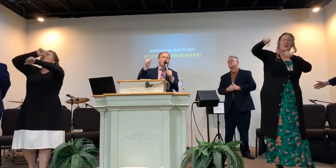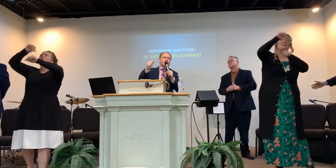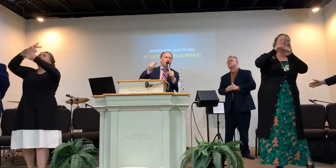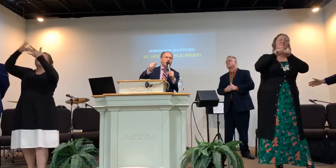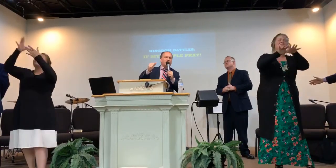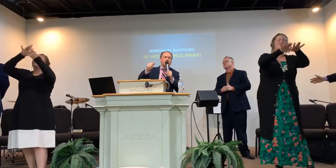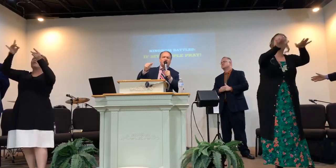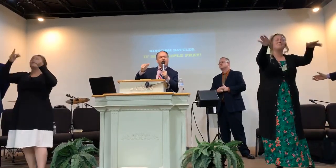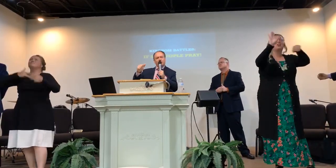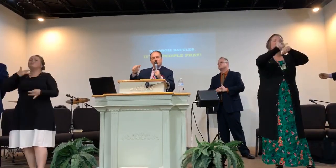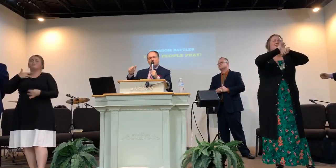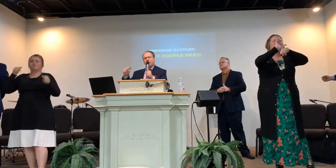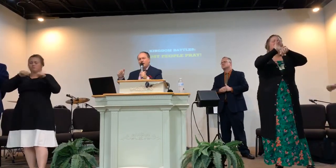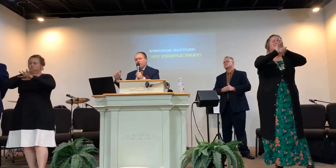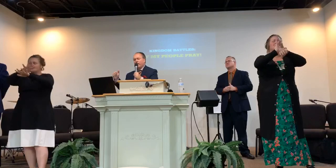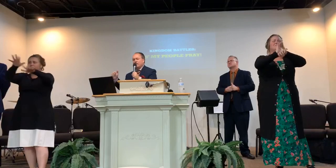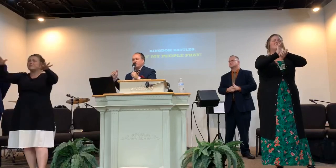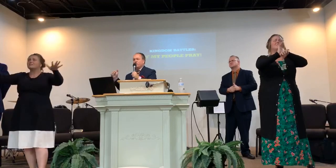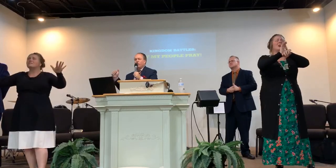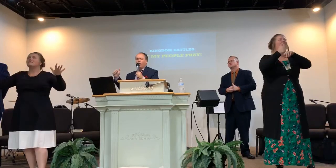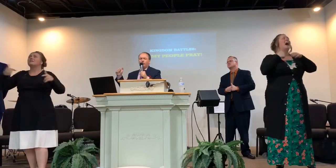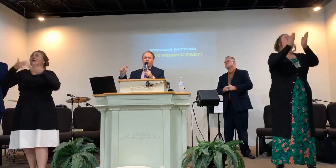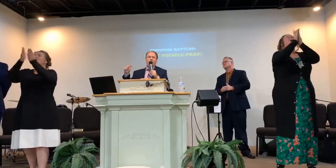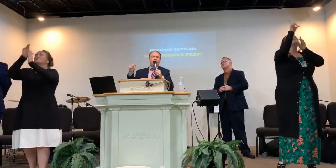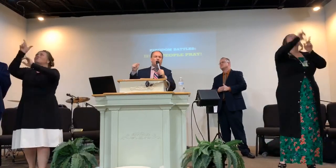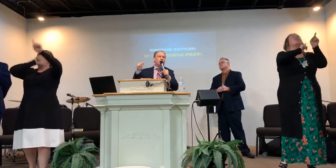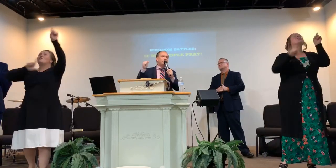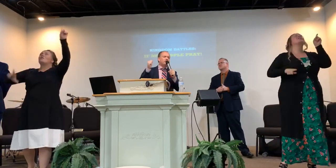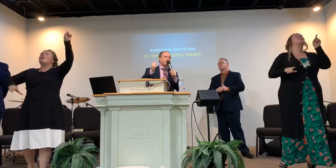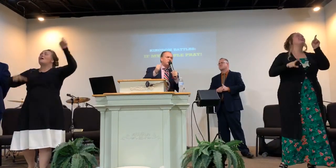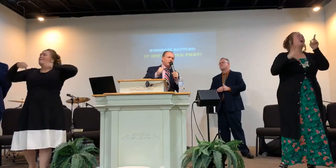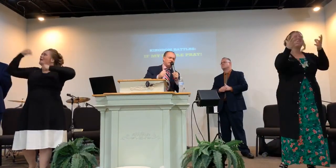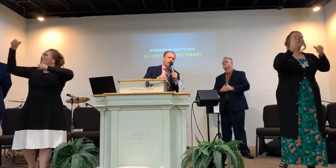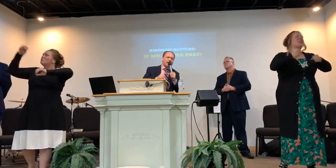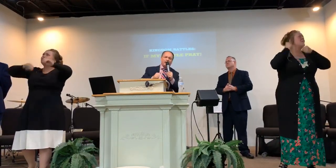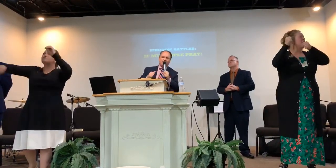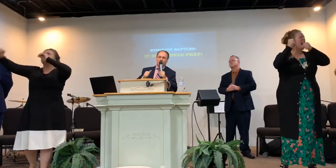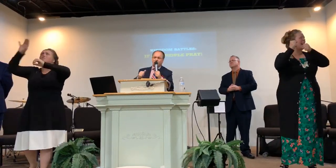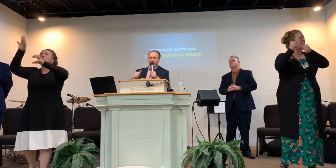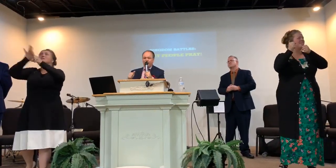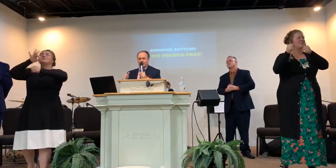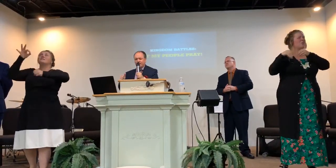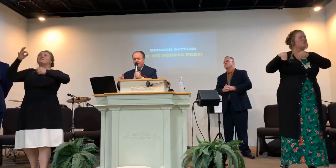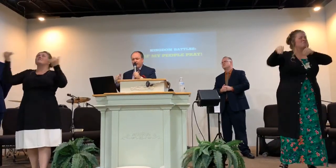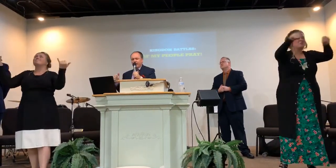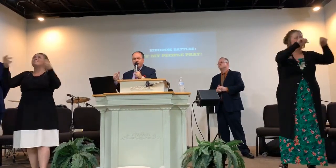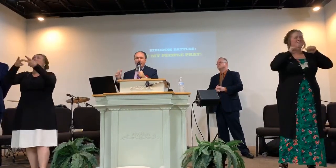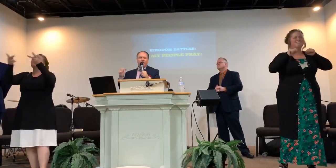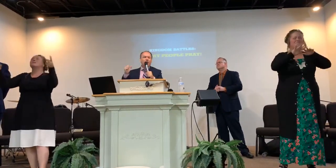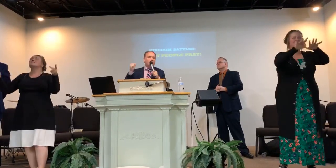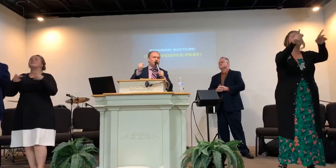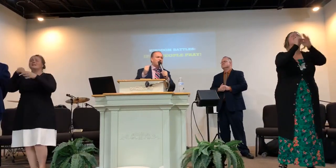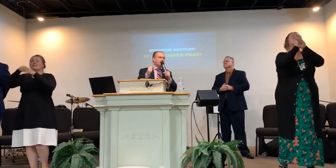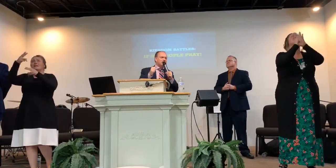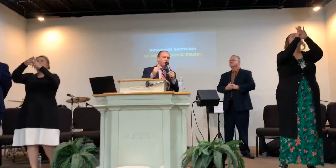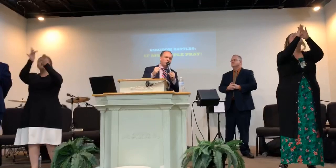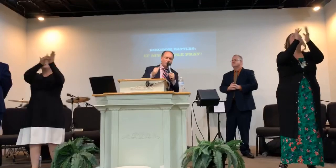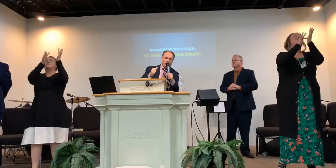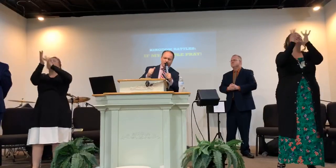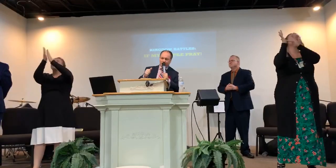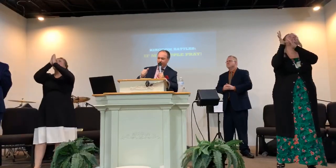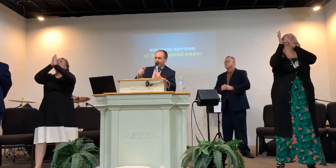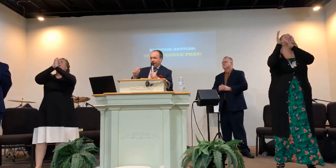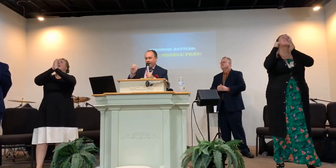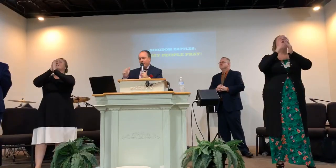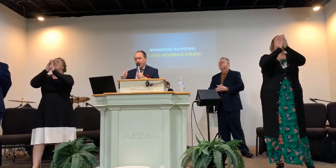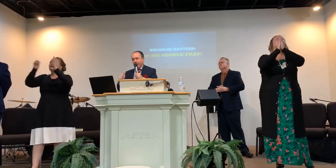of the Holy Ghost we feel in this house. We're asking you, Lord, for a mighty move of your spirit tonight in this place. In the name of Jesus, we